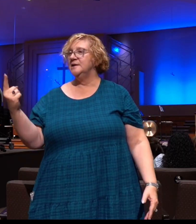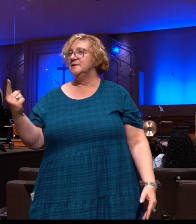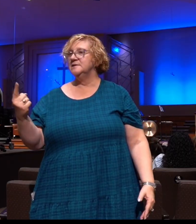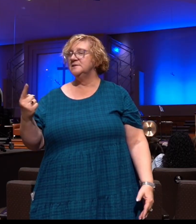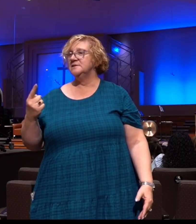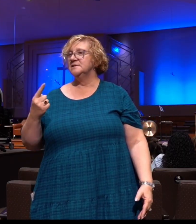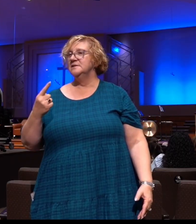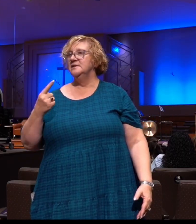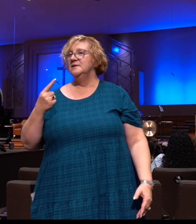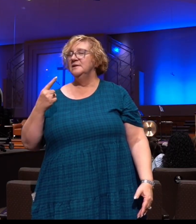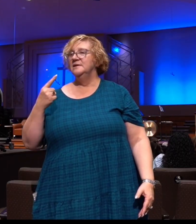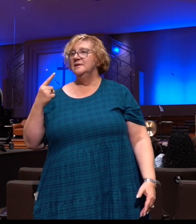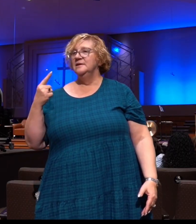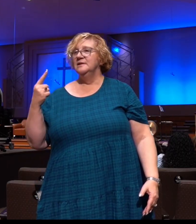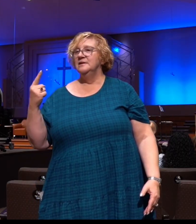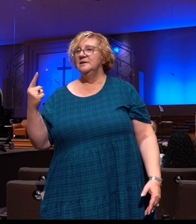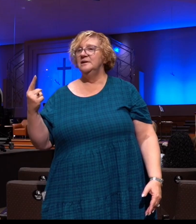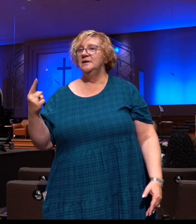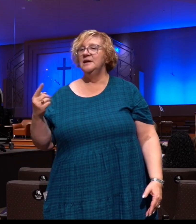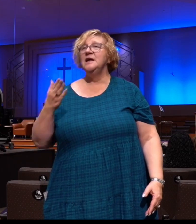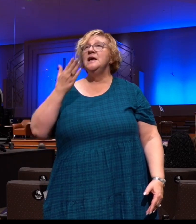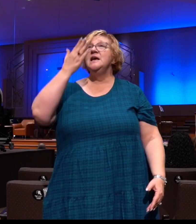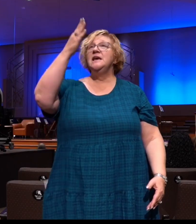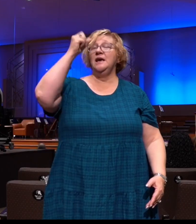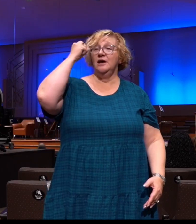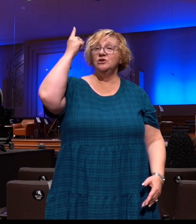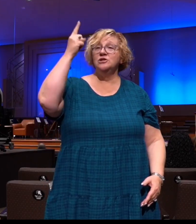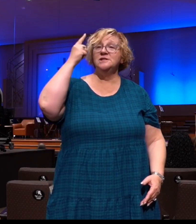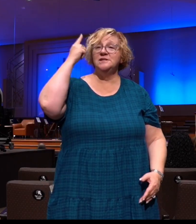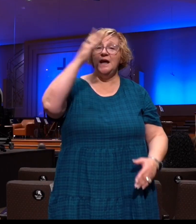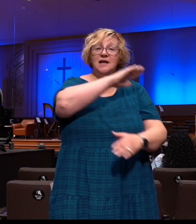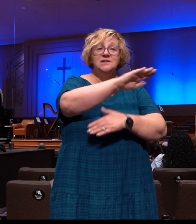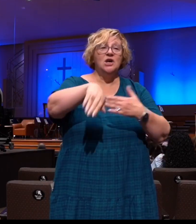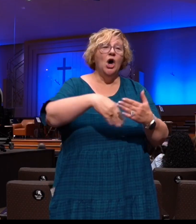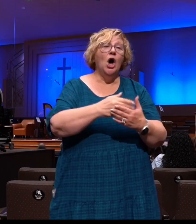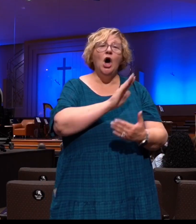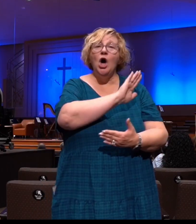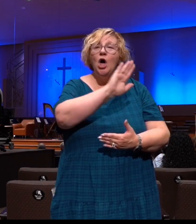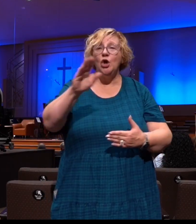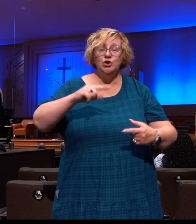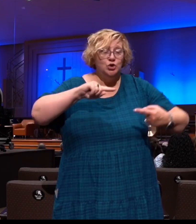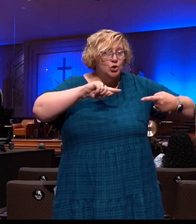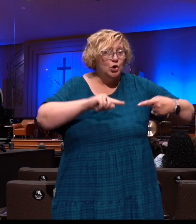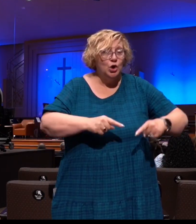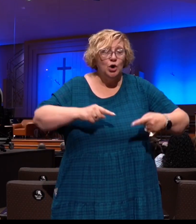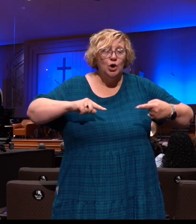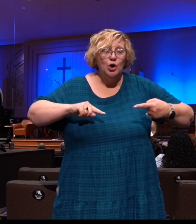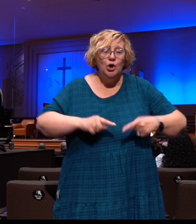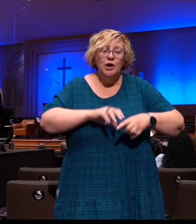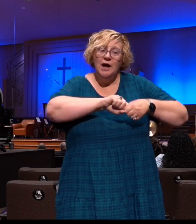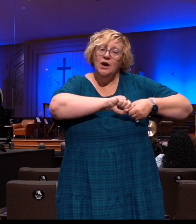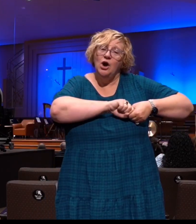day. He is no stranger to your hurt, your